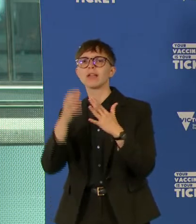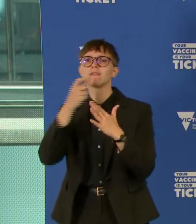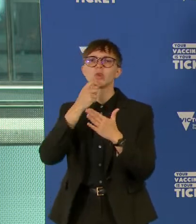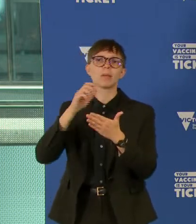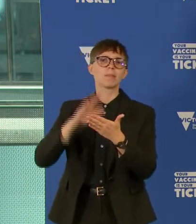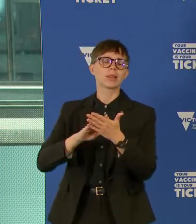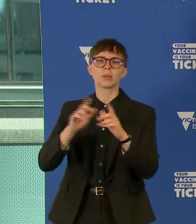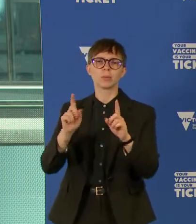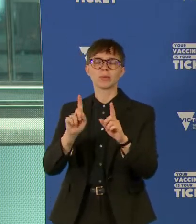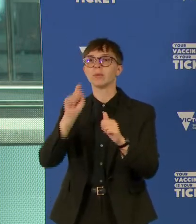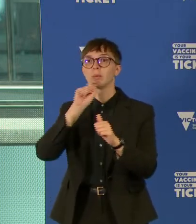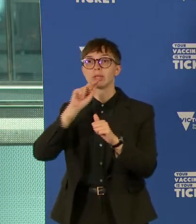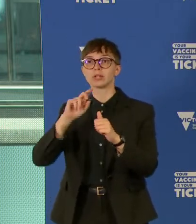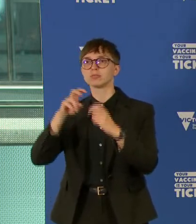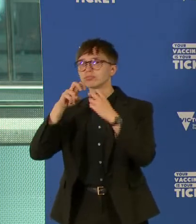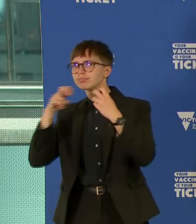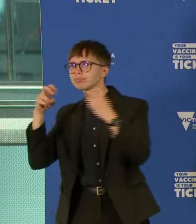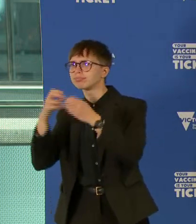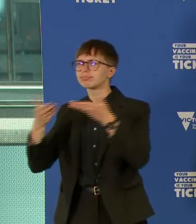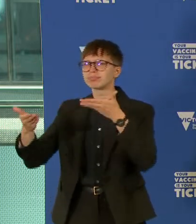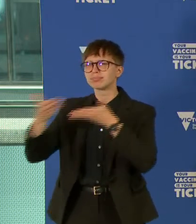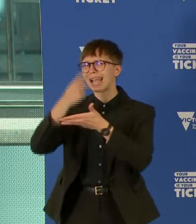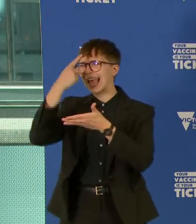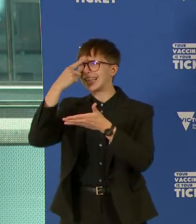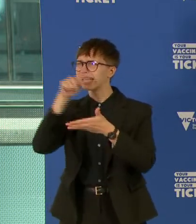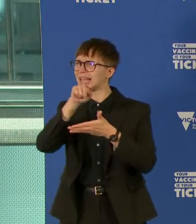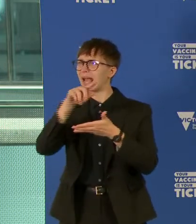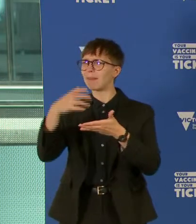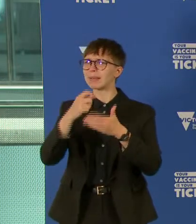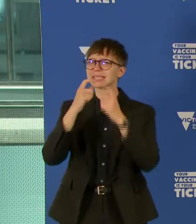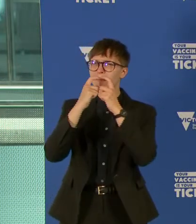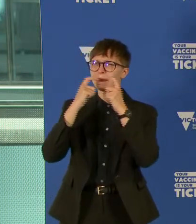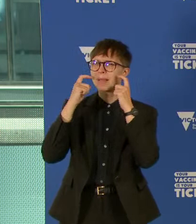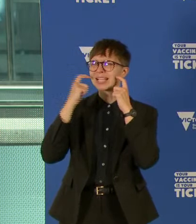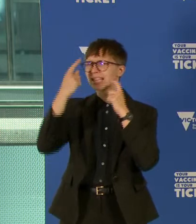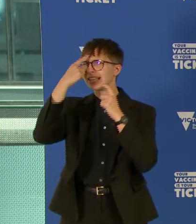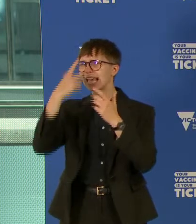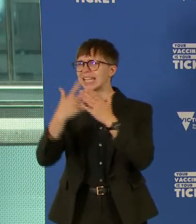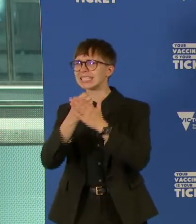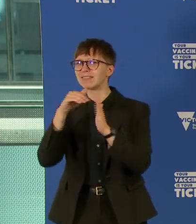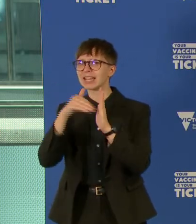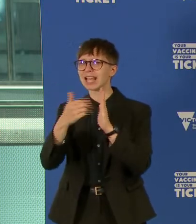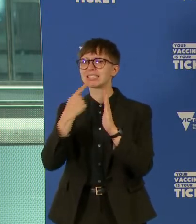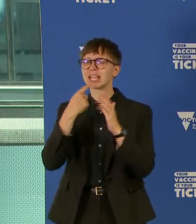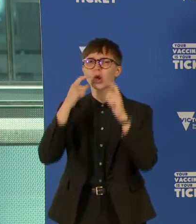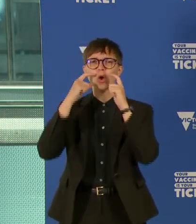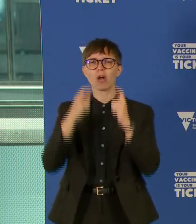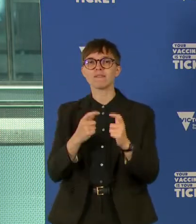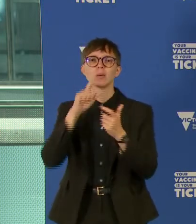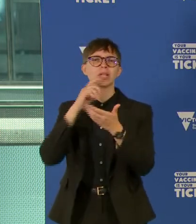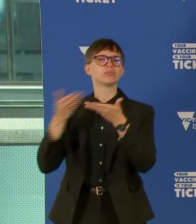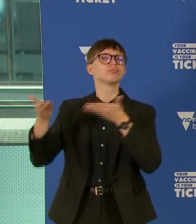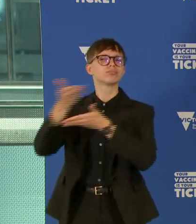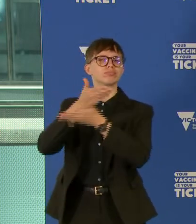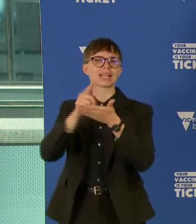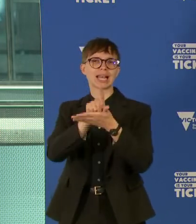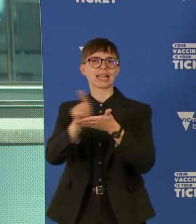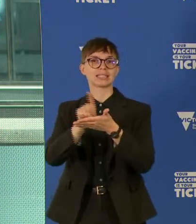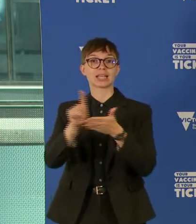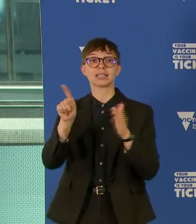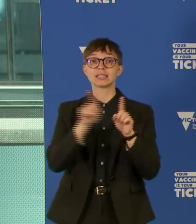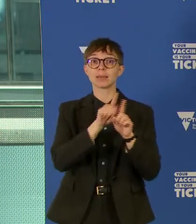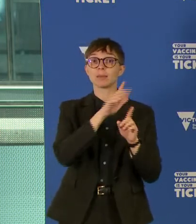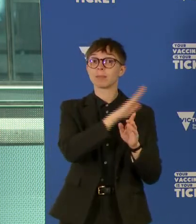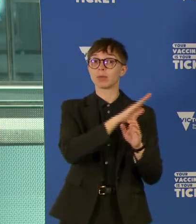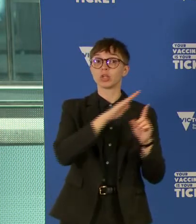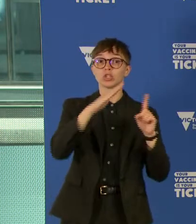subsiding in case numbers and that we, as Brett said, look like we're coming down a long, slow plateau, the